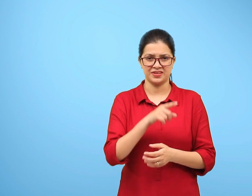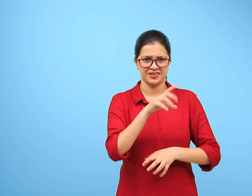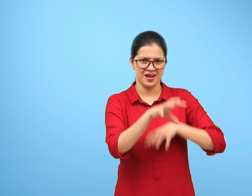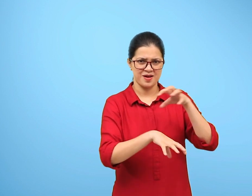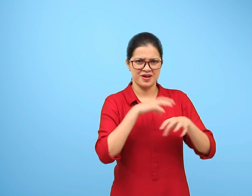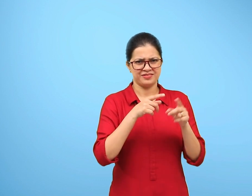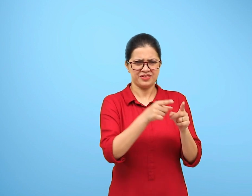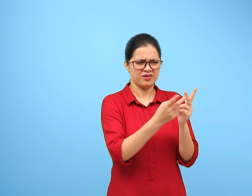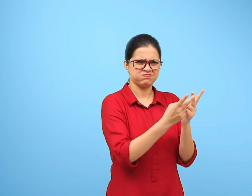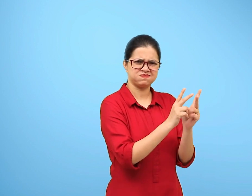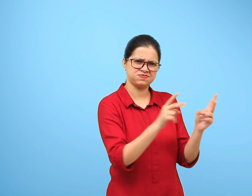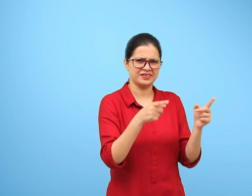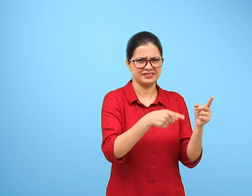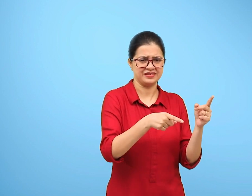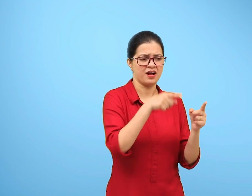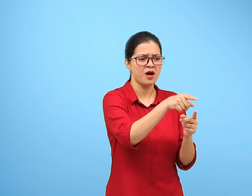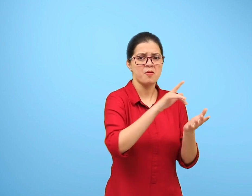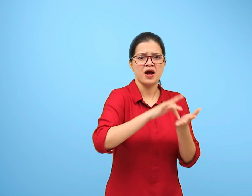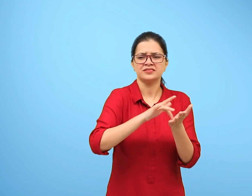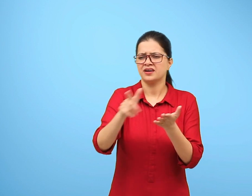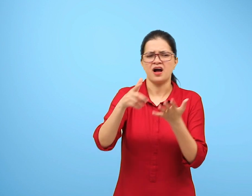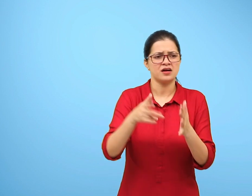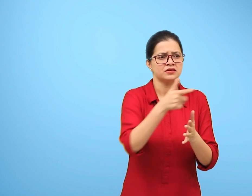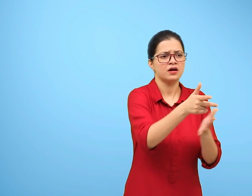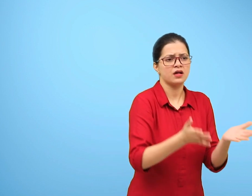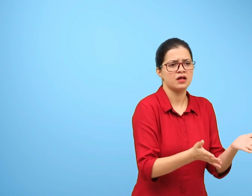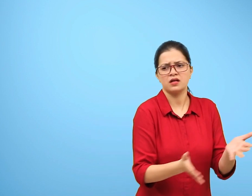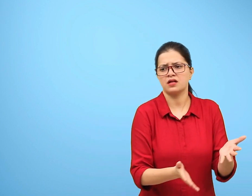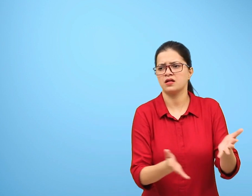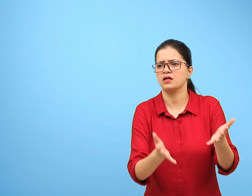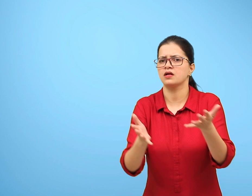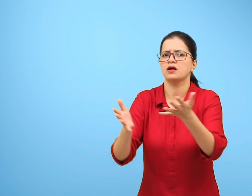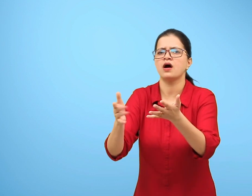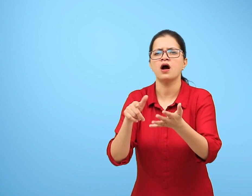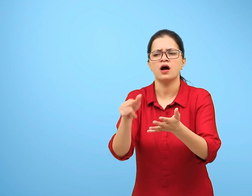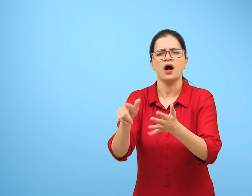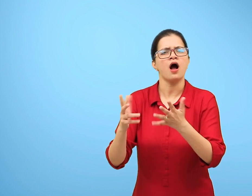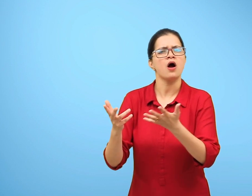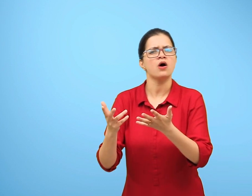How many body parts are needed by different animals for moving from place to place?